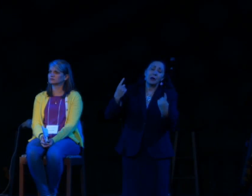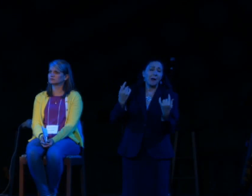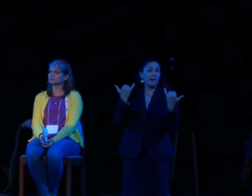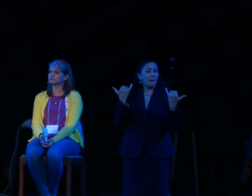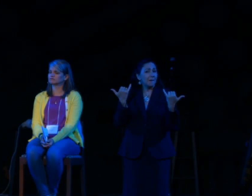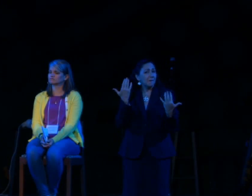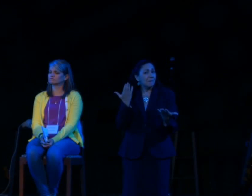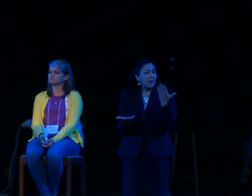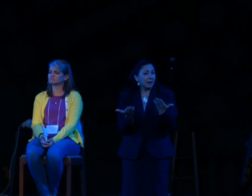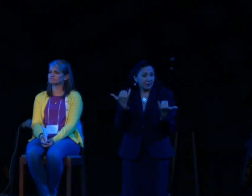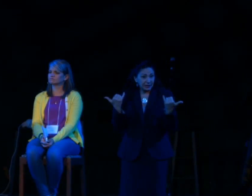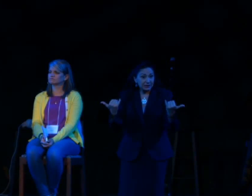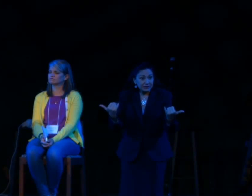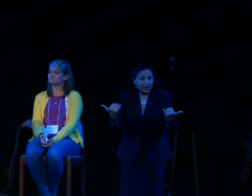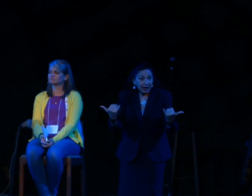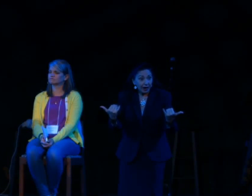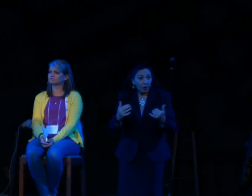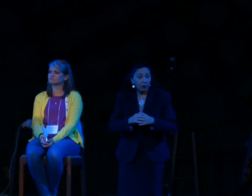now.